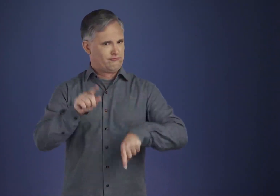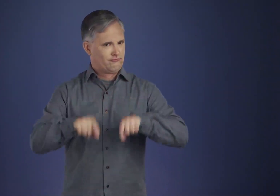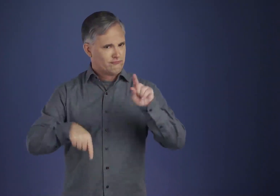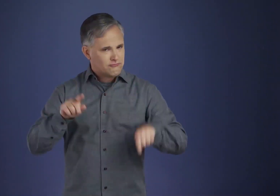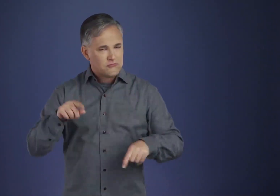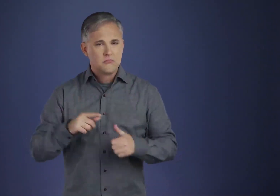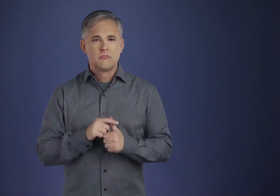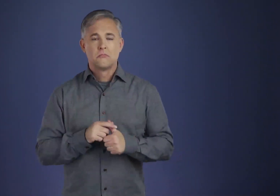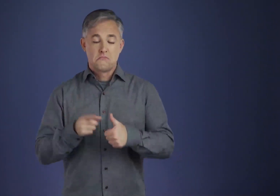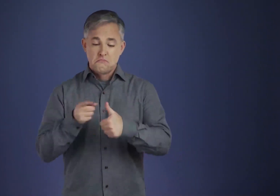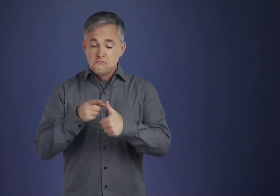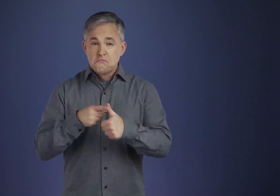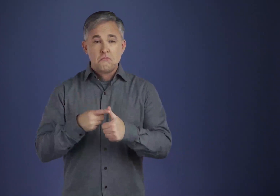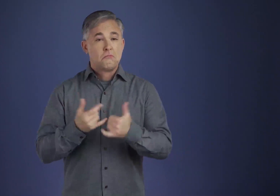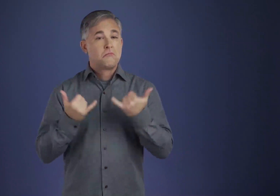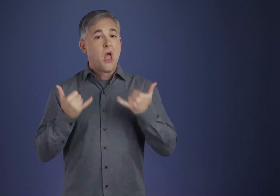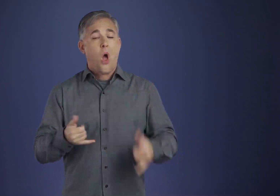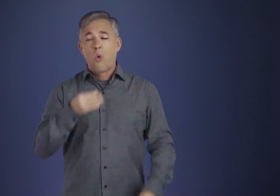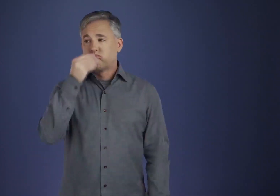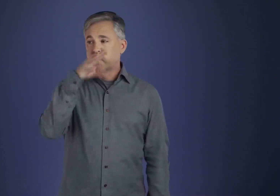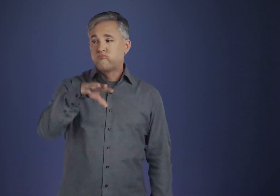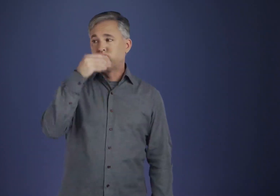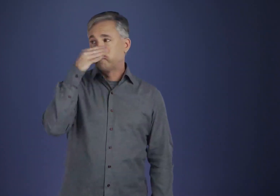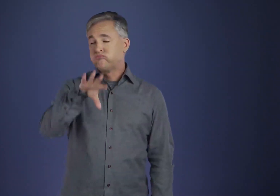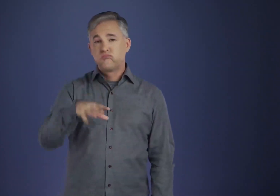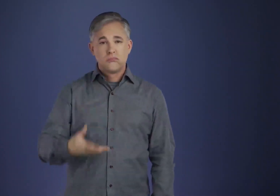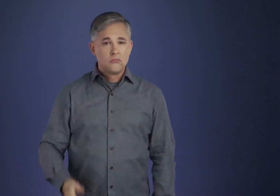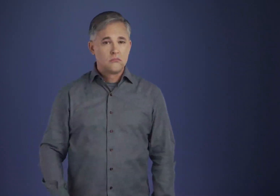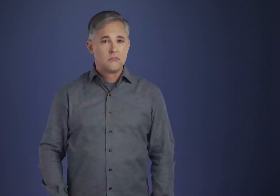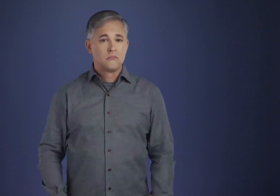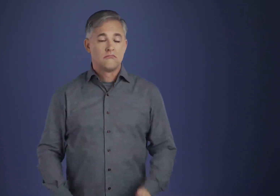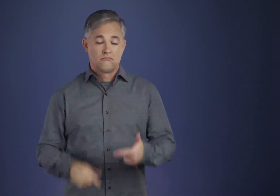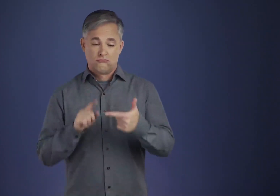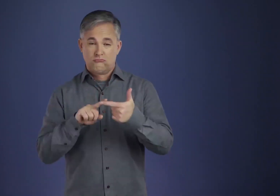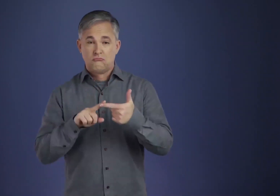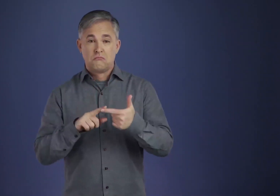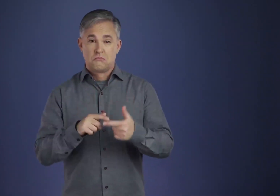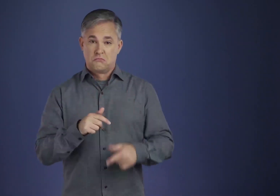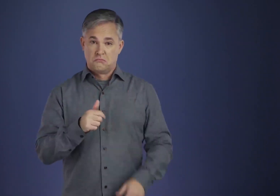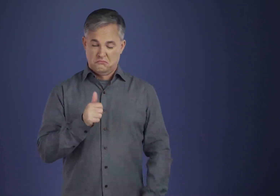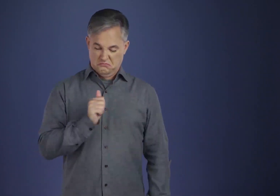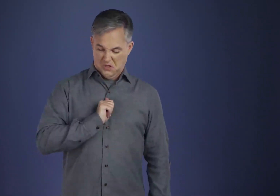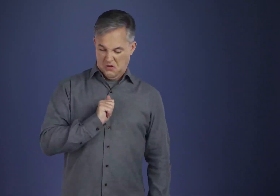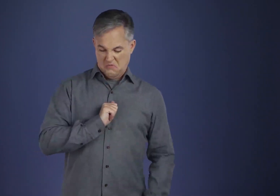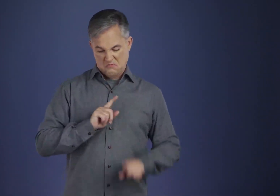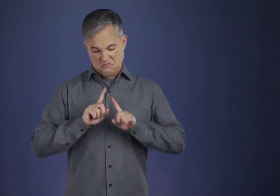There will be those who have drifted into indifference, those filled with self-sufficiency who have cut themselves off,